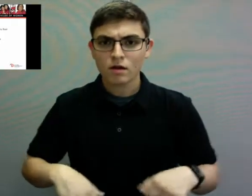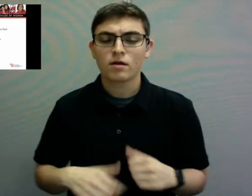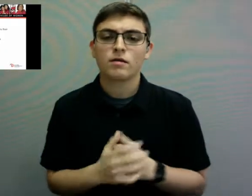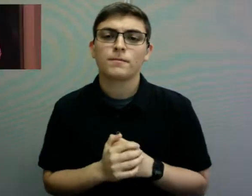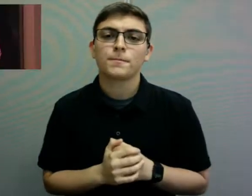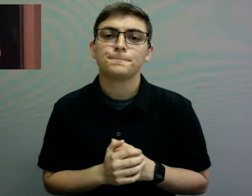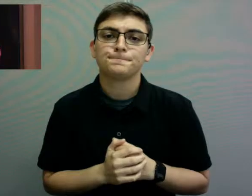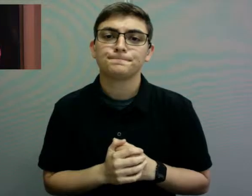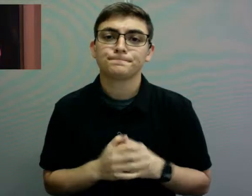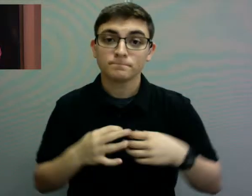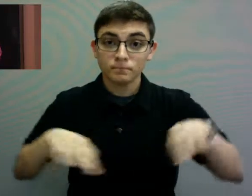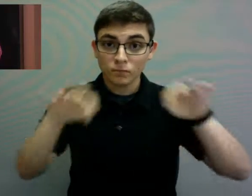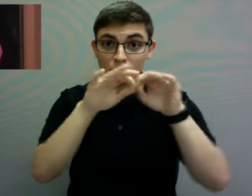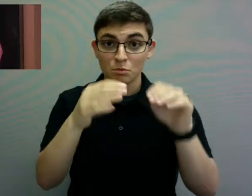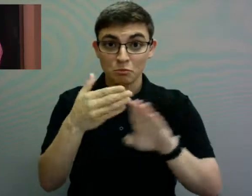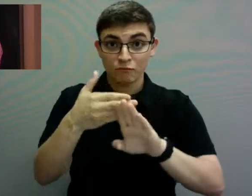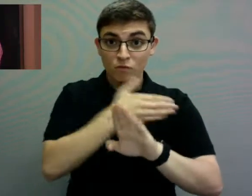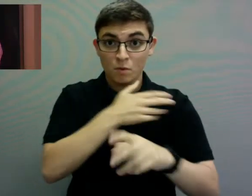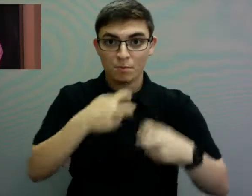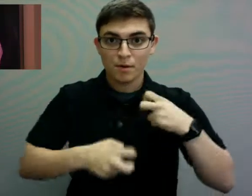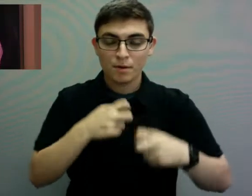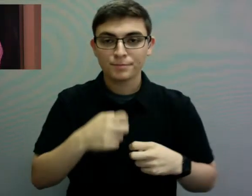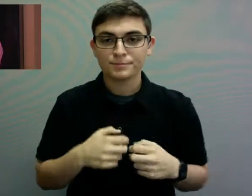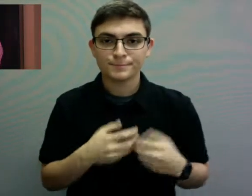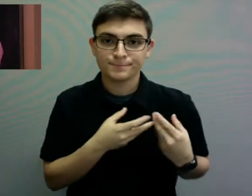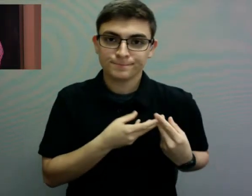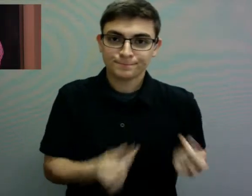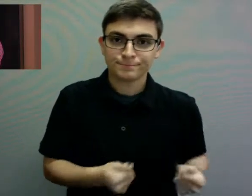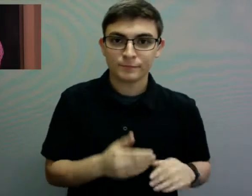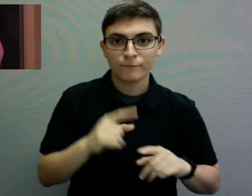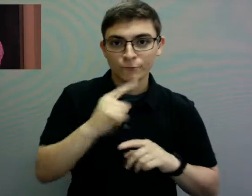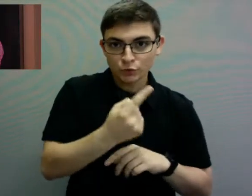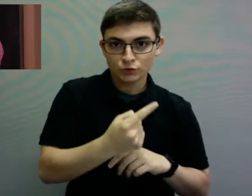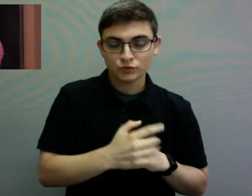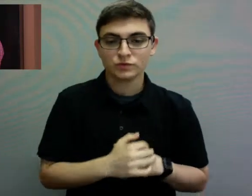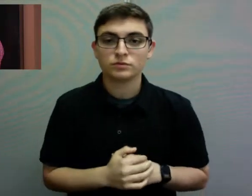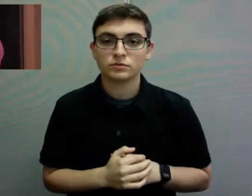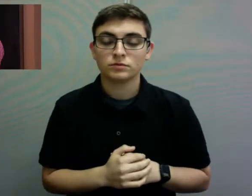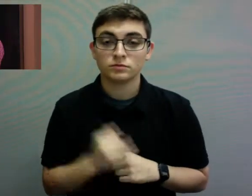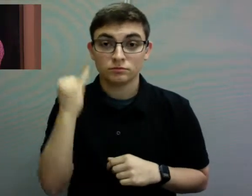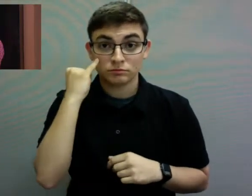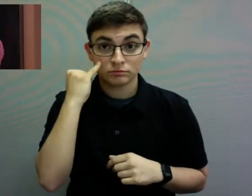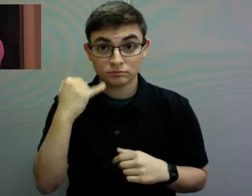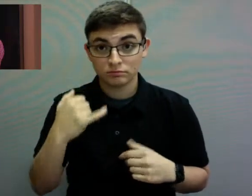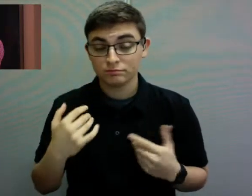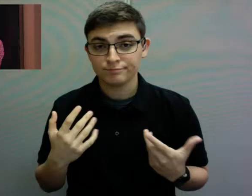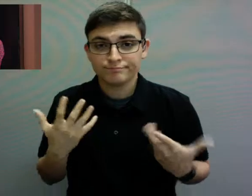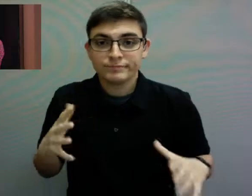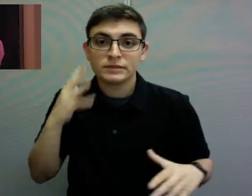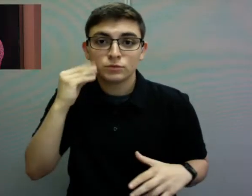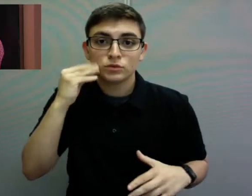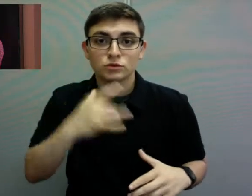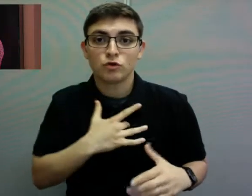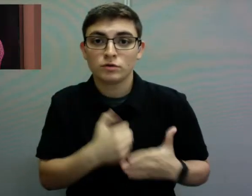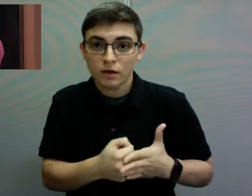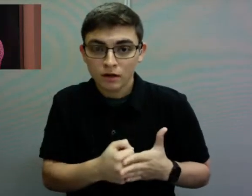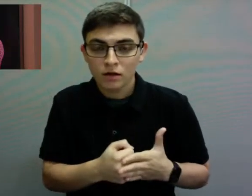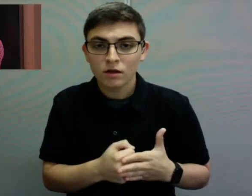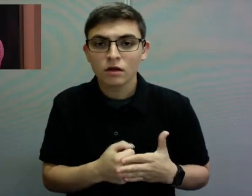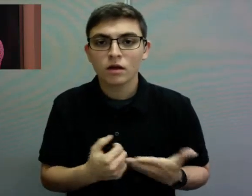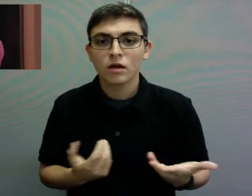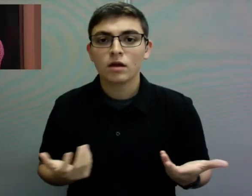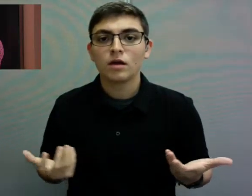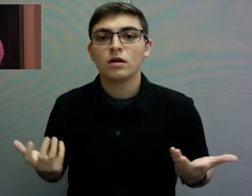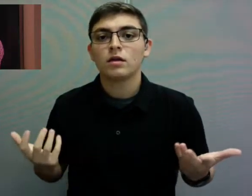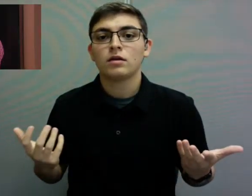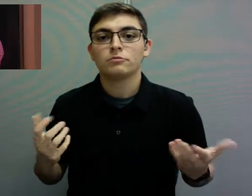important. The big thing is once something has happened where you've had damage to your heart, for instance, a heart attack, we have